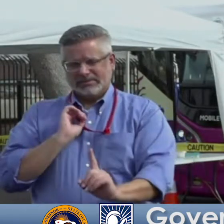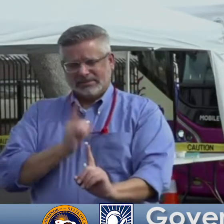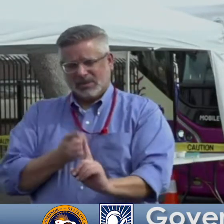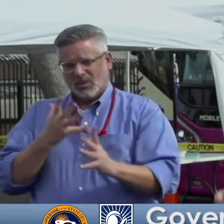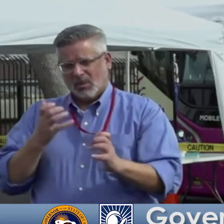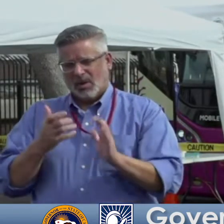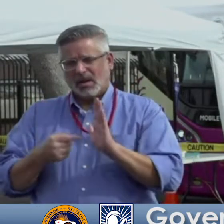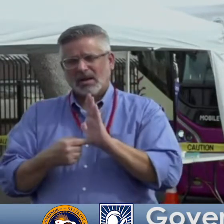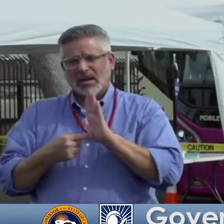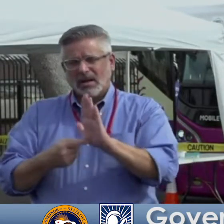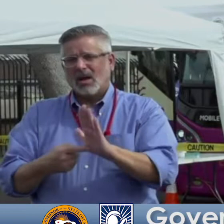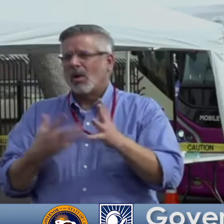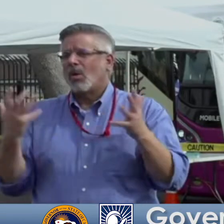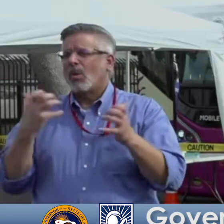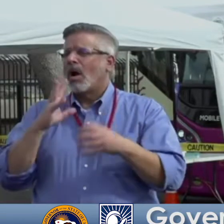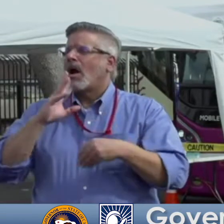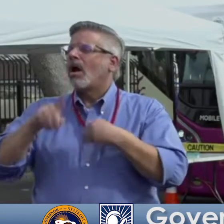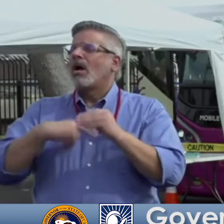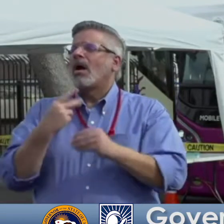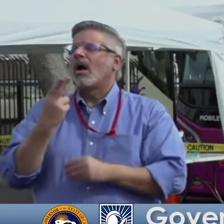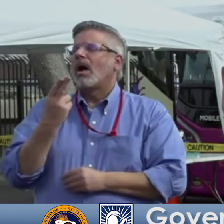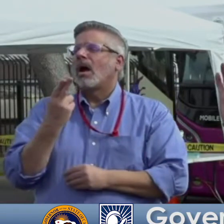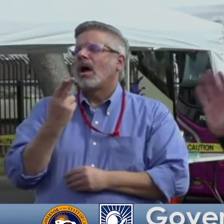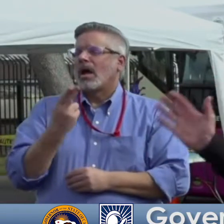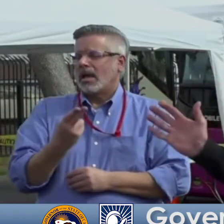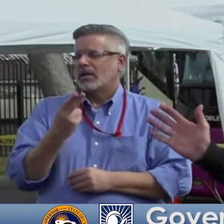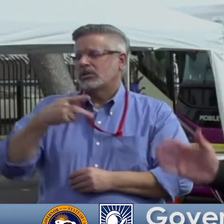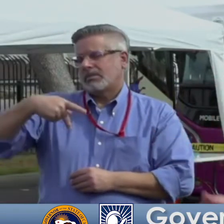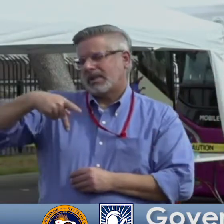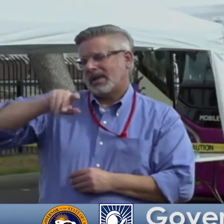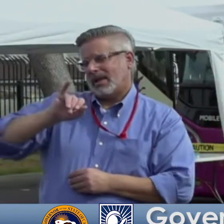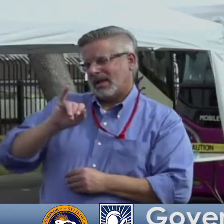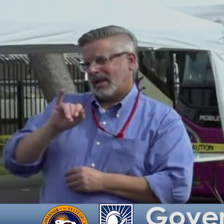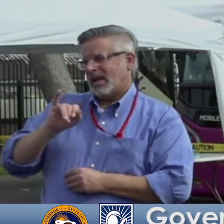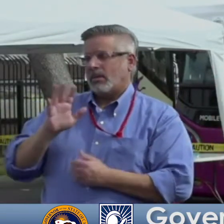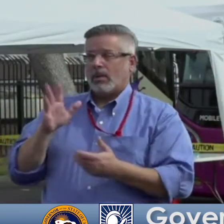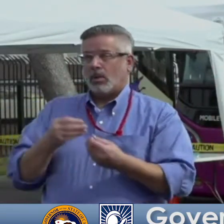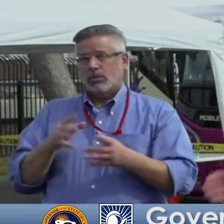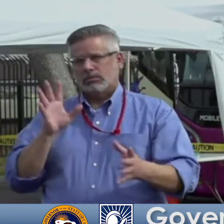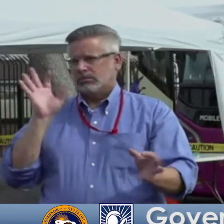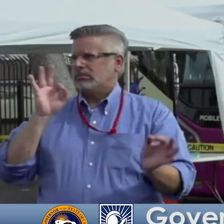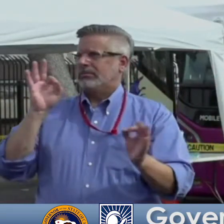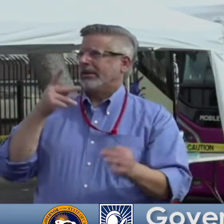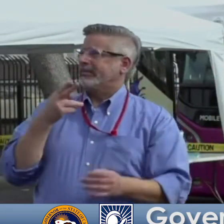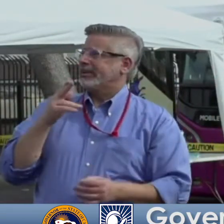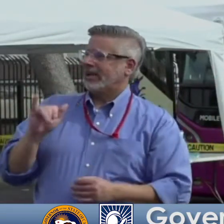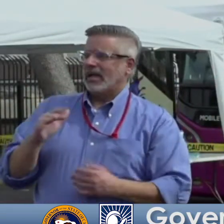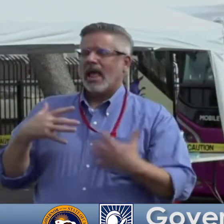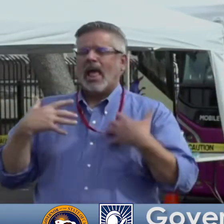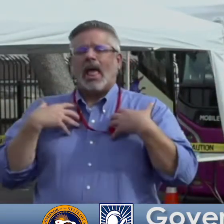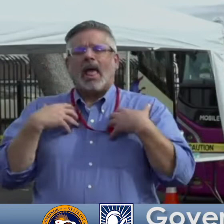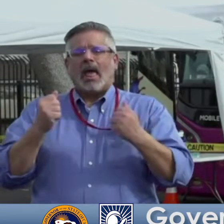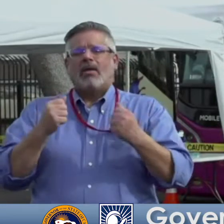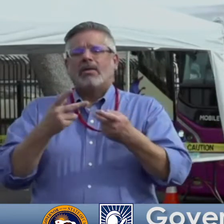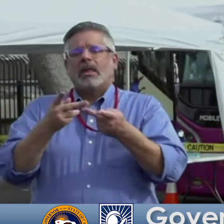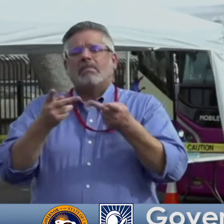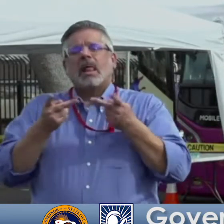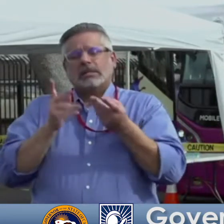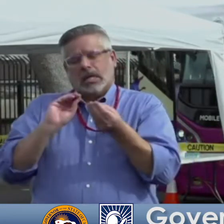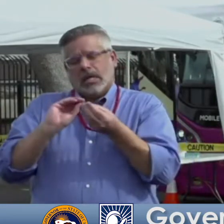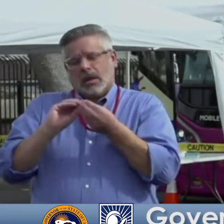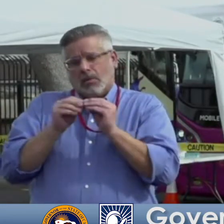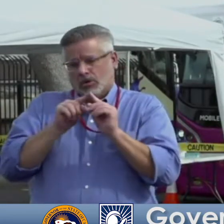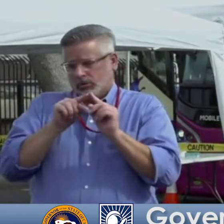want to highlight as it relates to what we refer to as HPIs. That's where we lose everybody. And that's these healthy place index. We